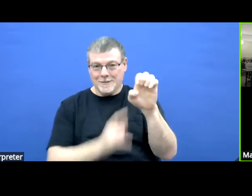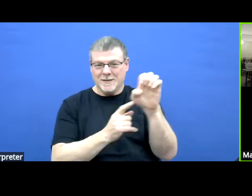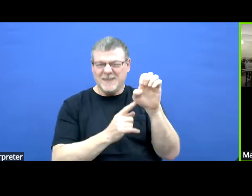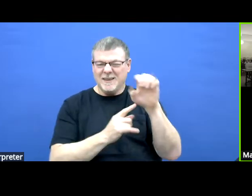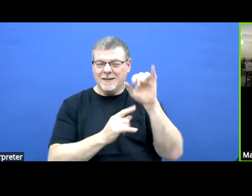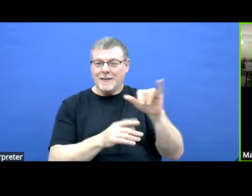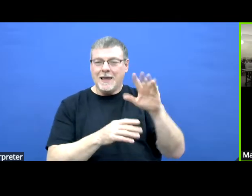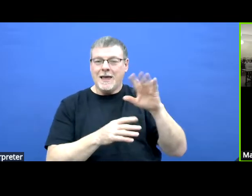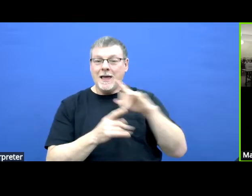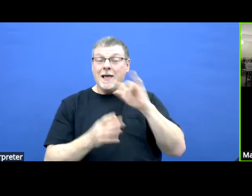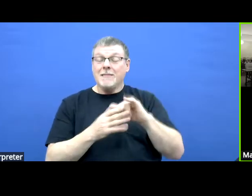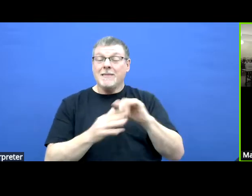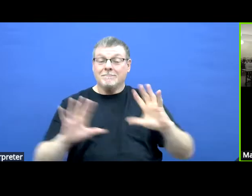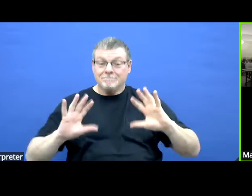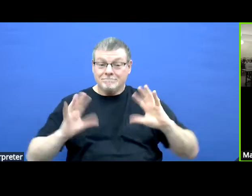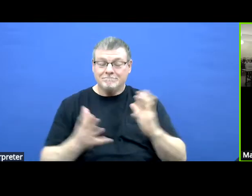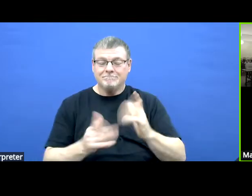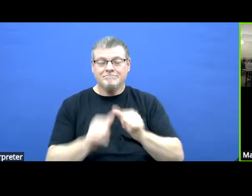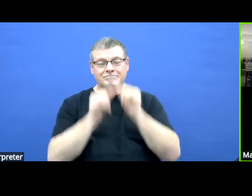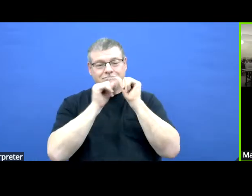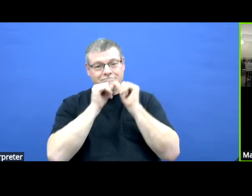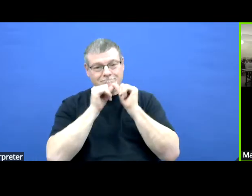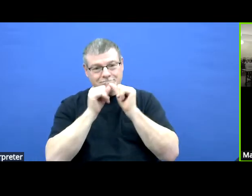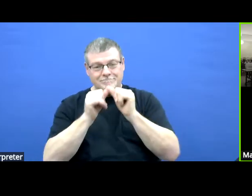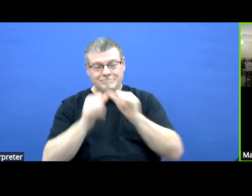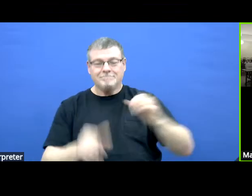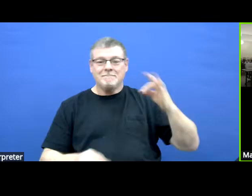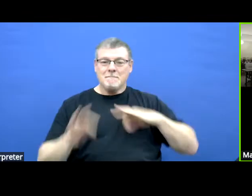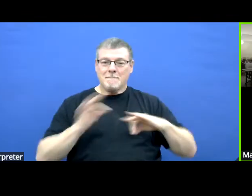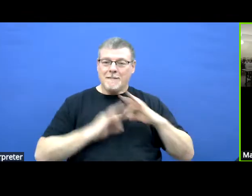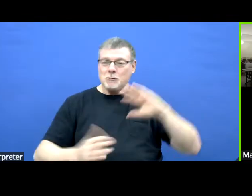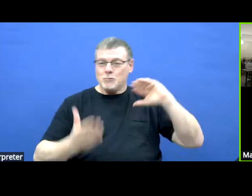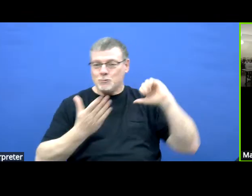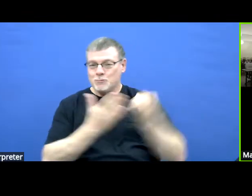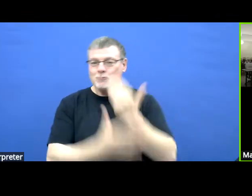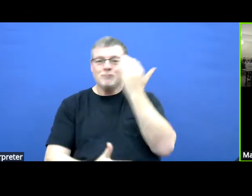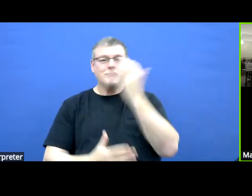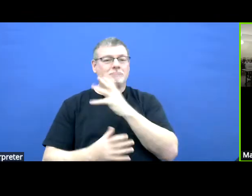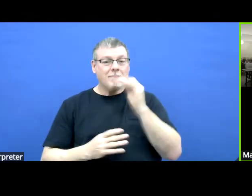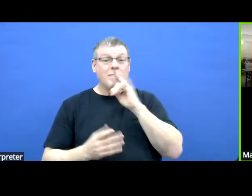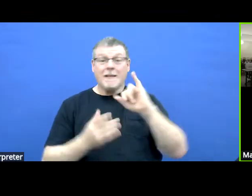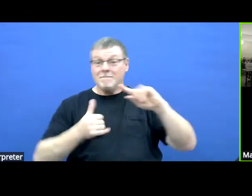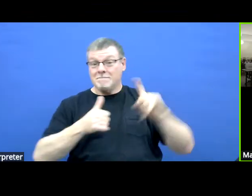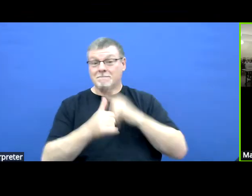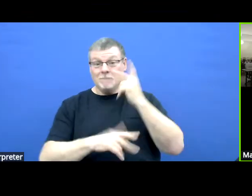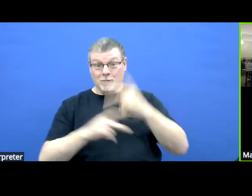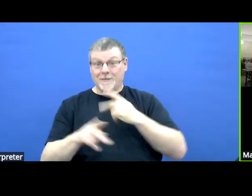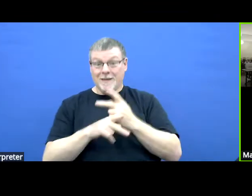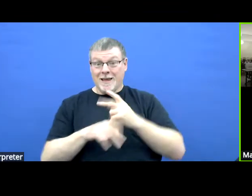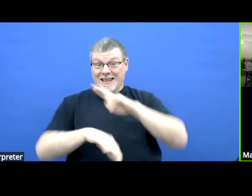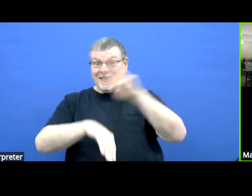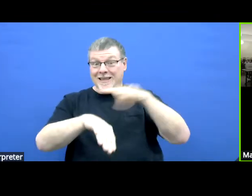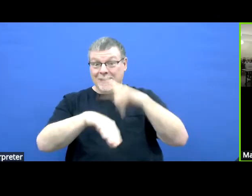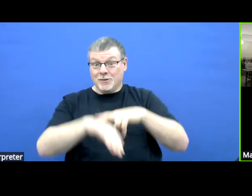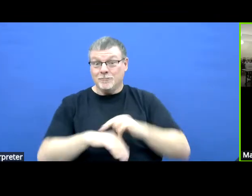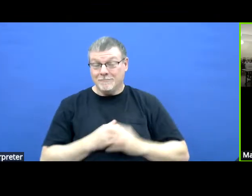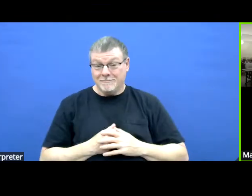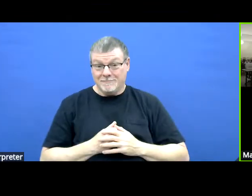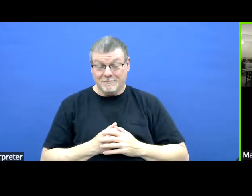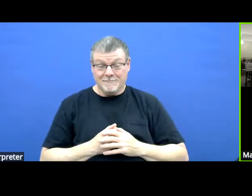is lasting, beneficial, state-of-the-art, and the first of its kind in our nation.